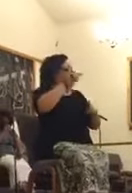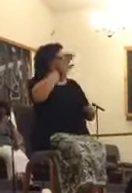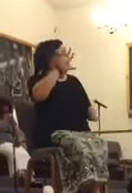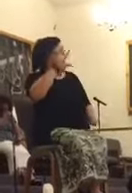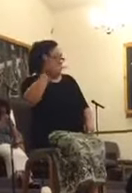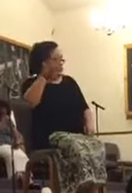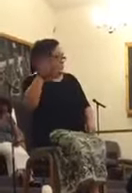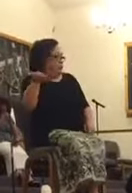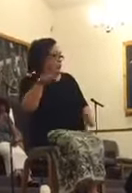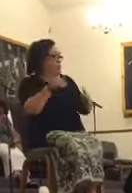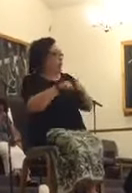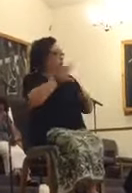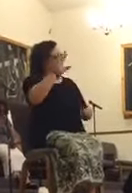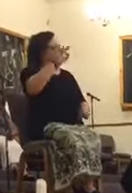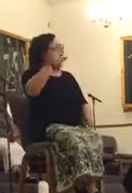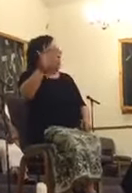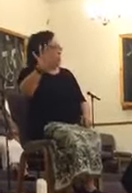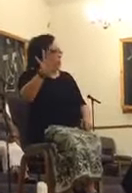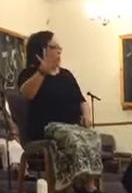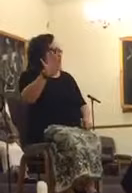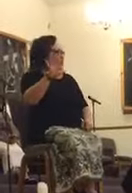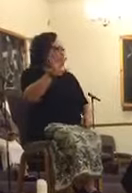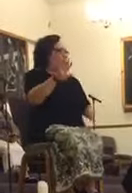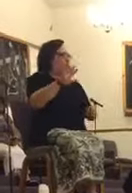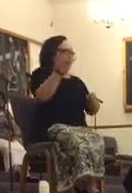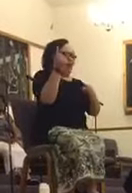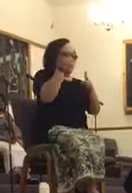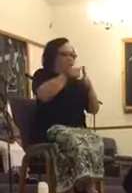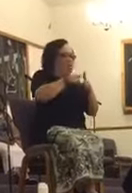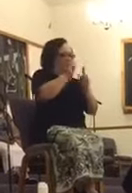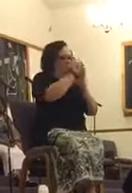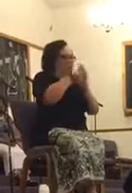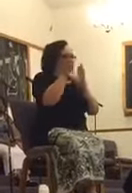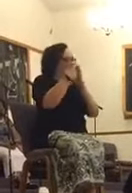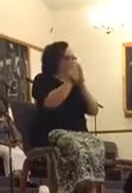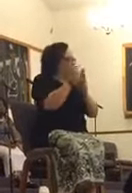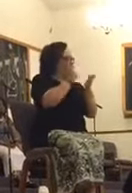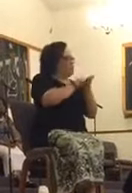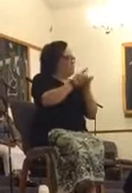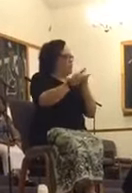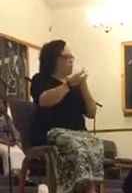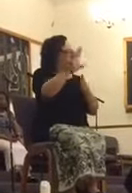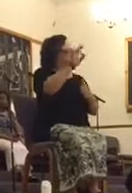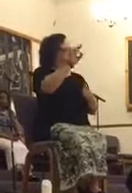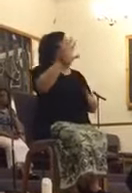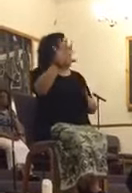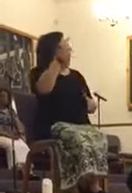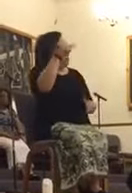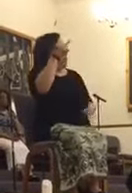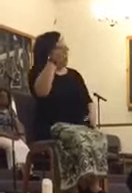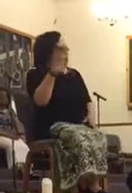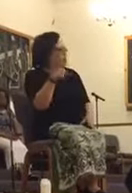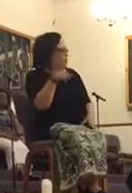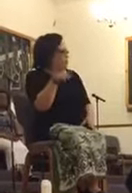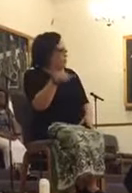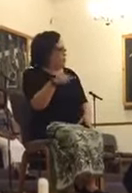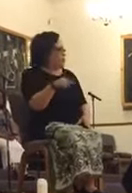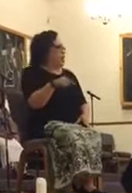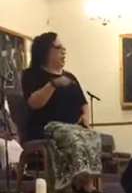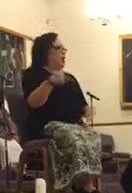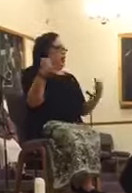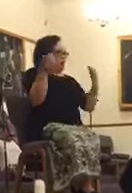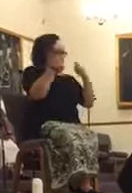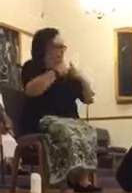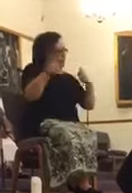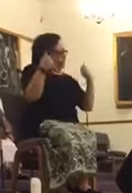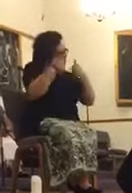of pastors are fighting depression. Right. It's a dangerous thing. 70% rushing of pastors